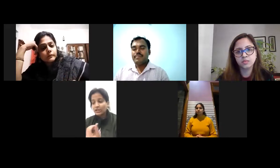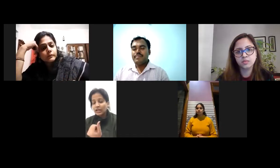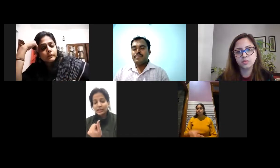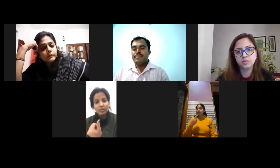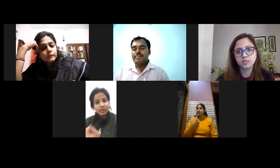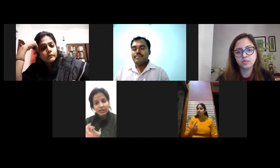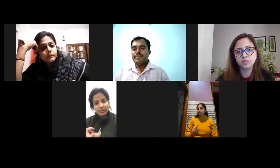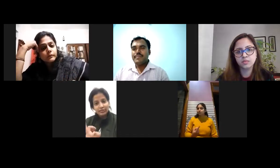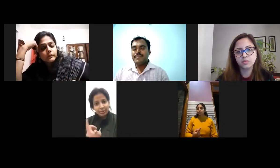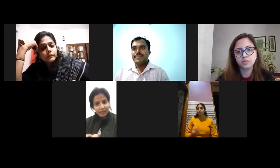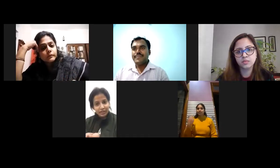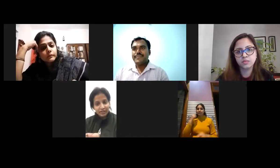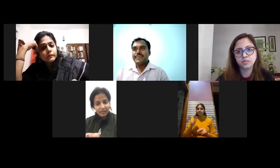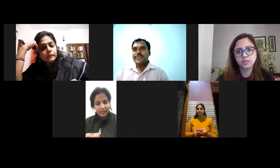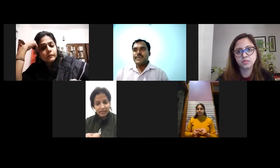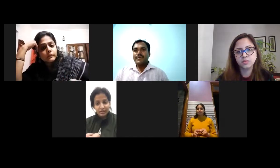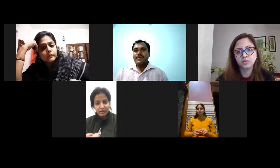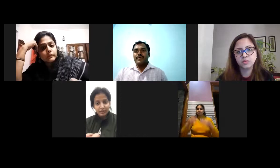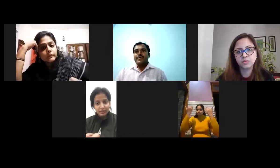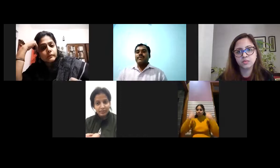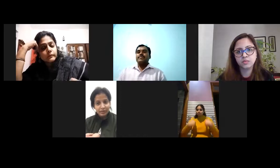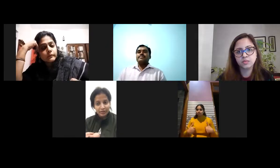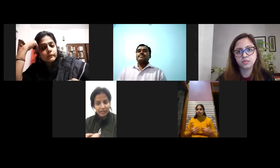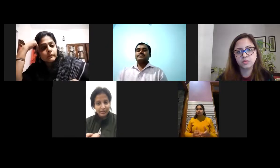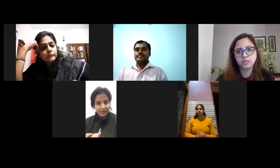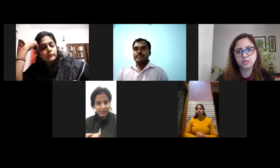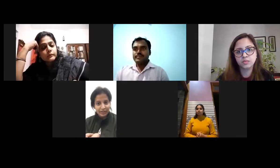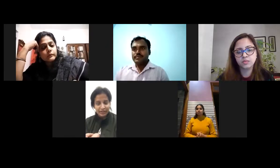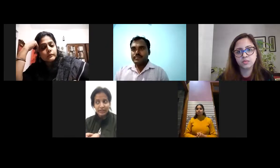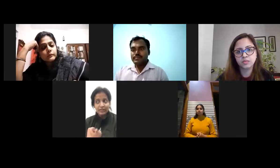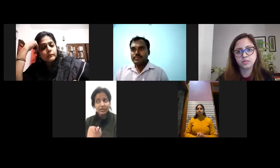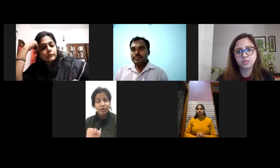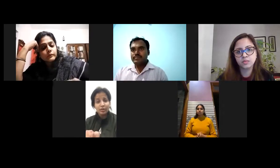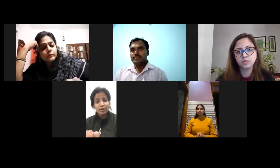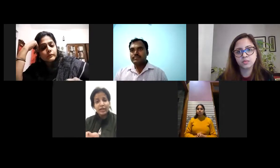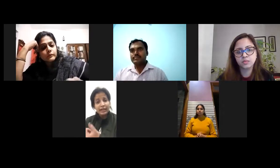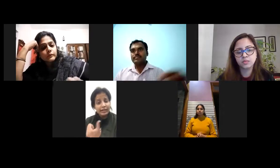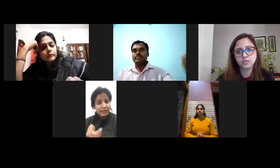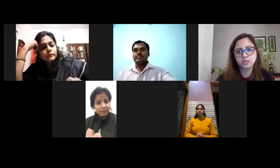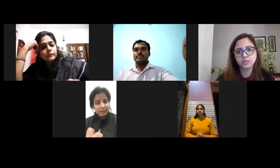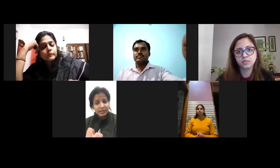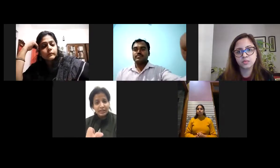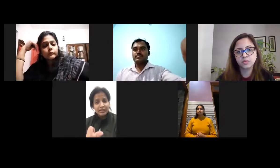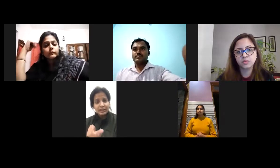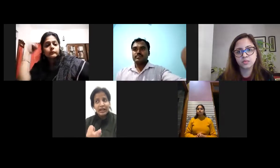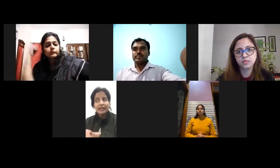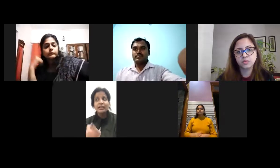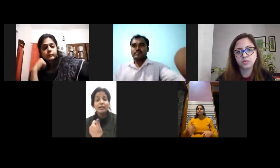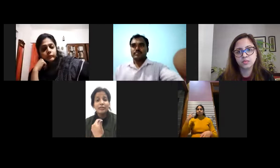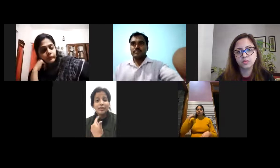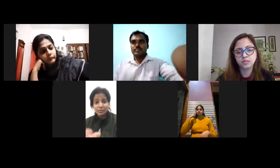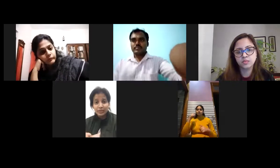because it's not just the appearance that Gulliver's facing, it's also intellectual abilities